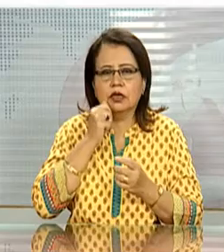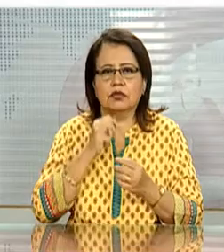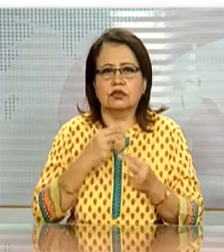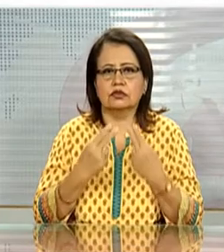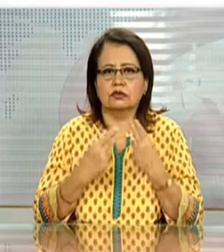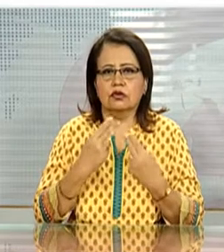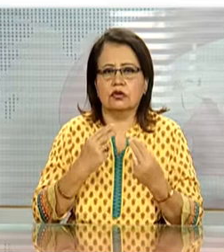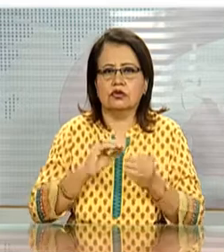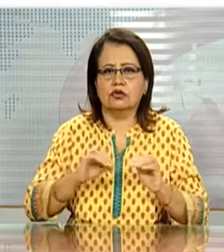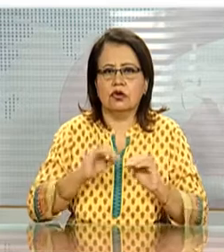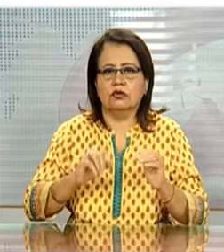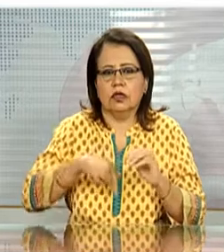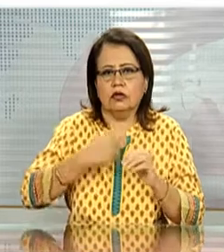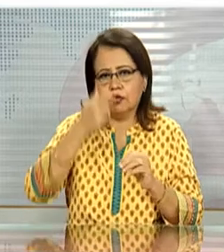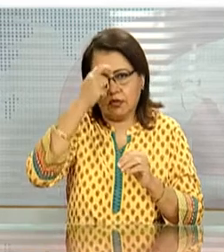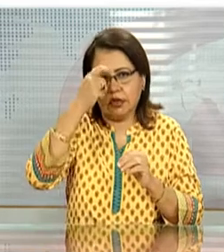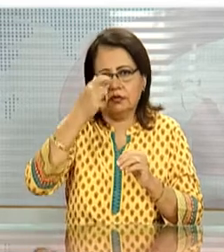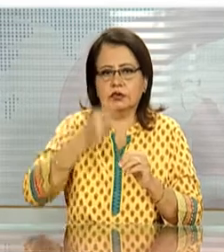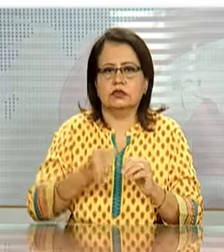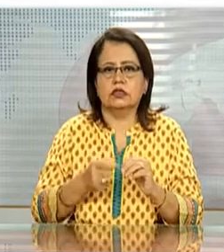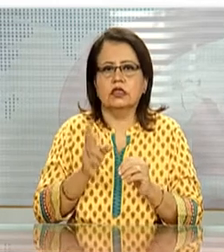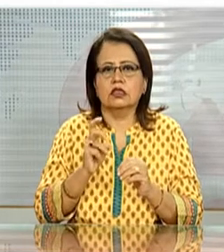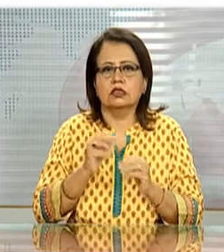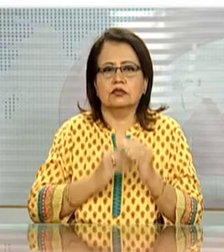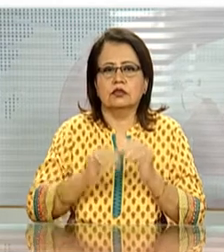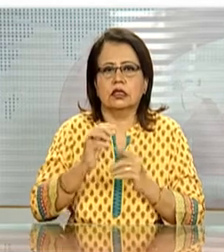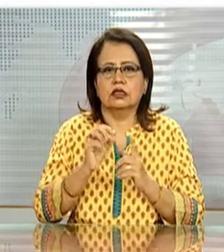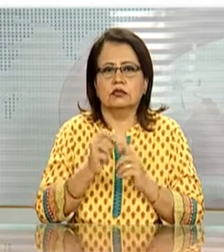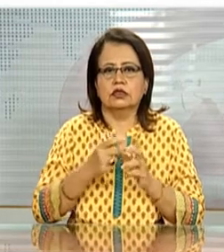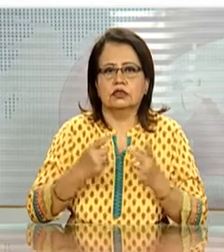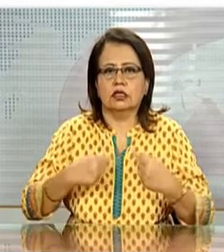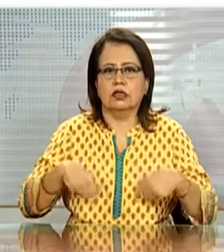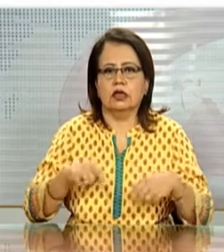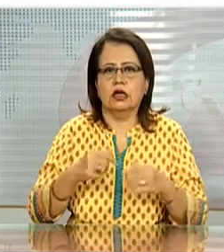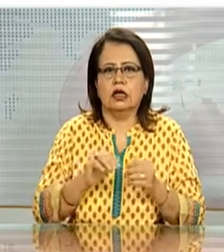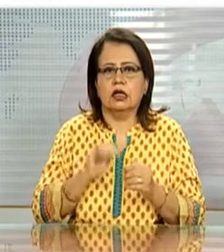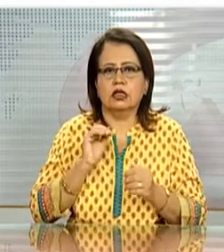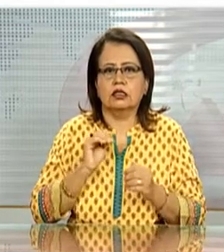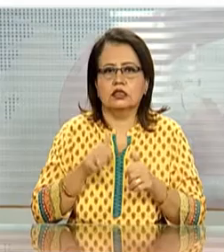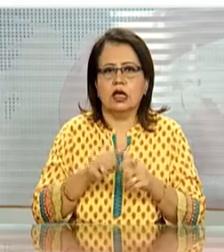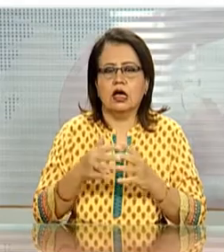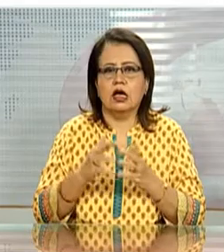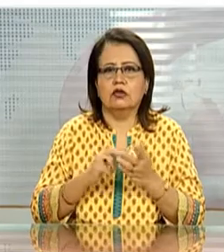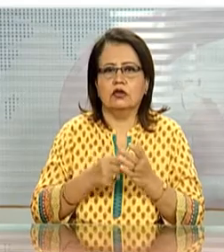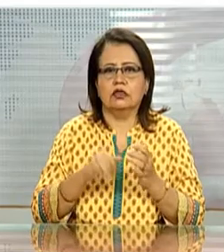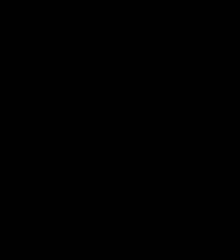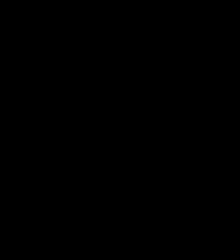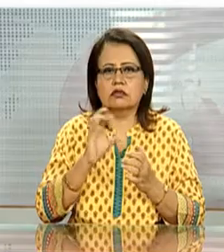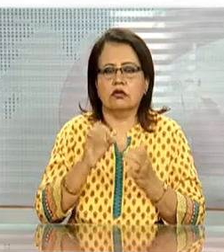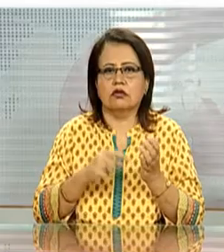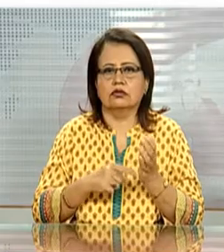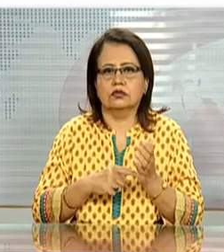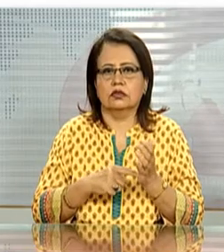reached to solve their problems the second progress panchayat will be held at rajasthan's Alvar on the 6th of